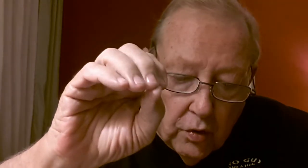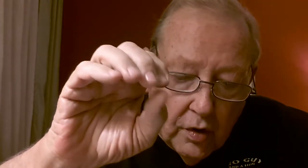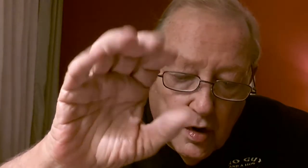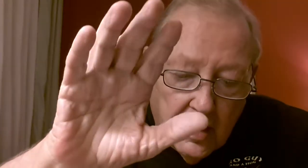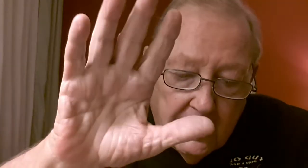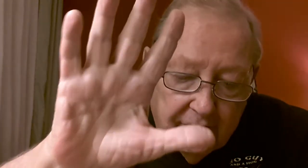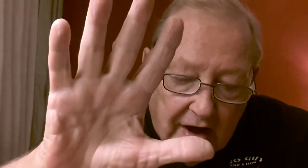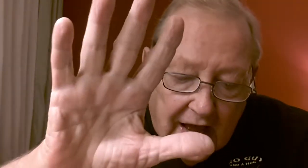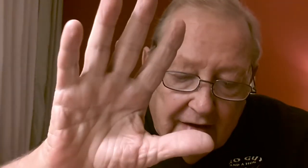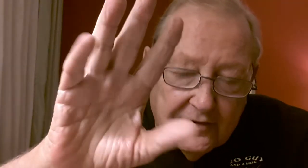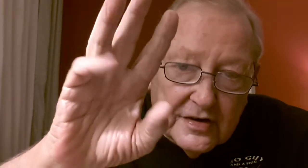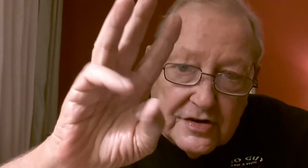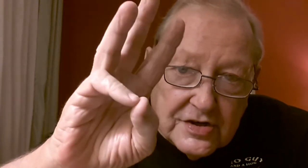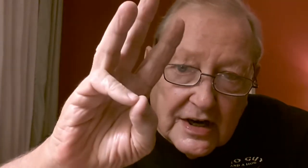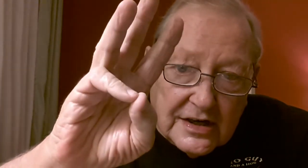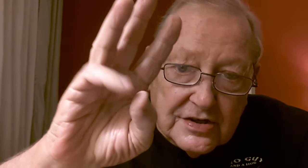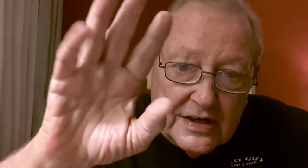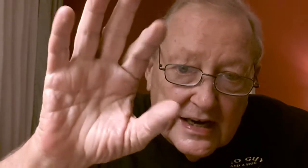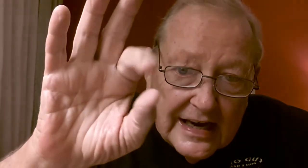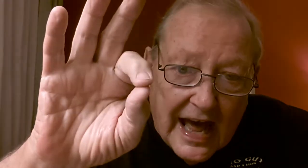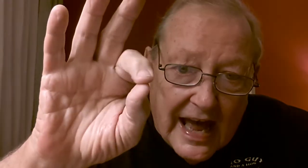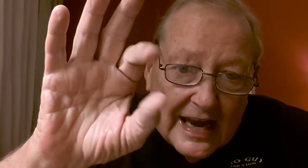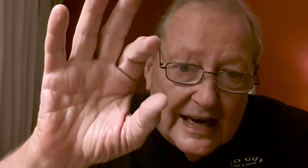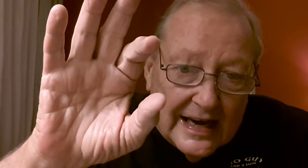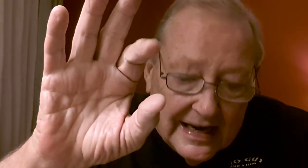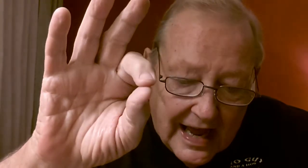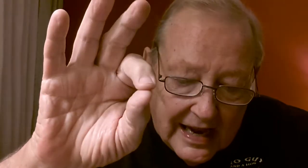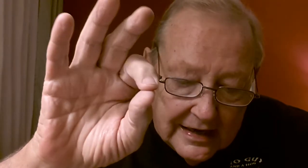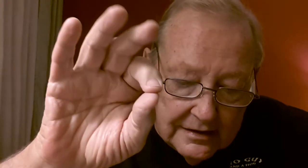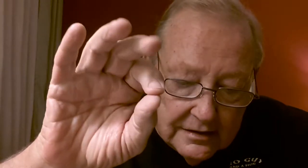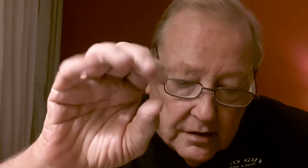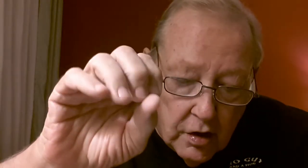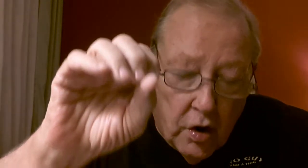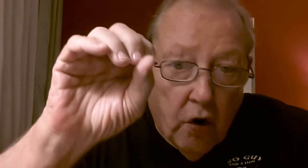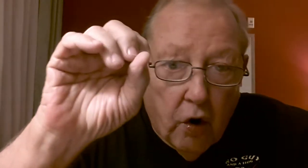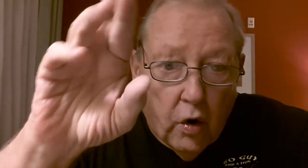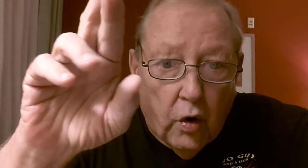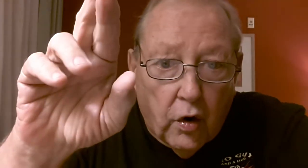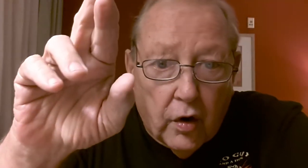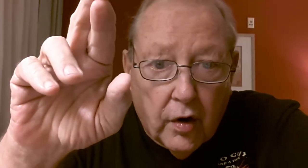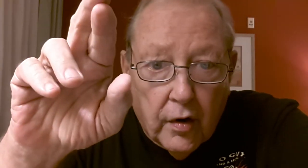214-660-5699 or